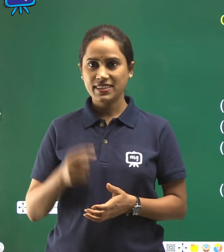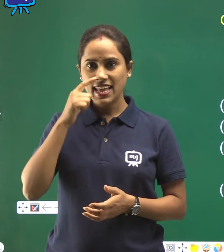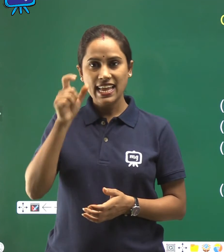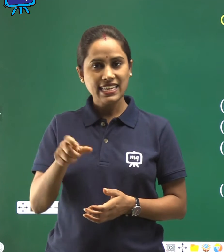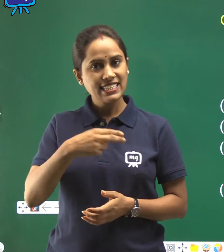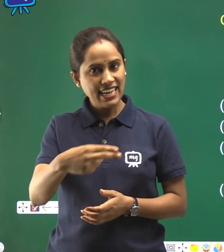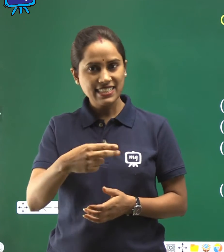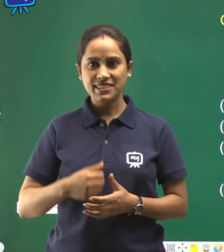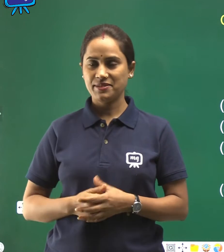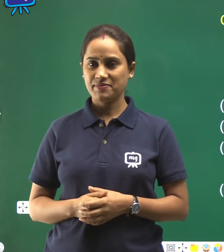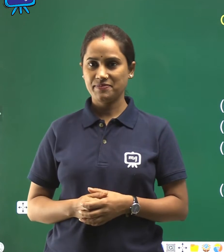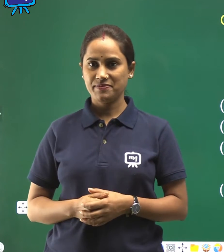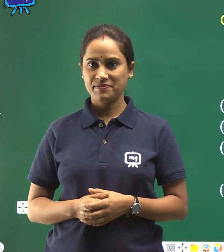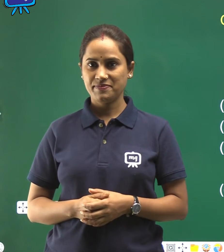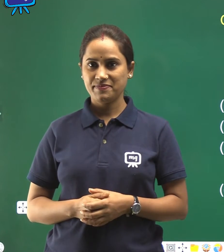Jancy?